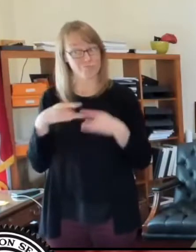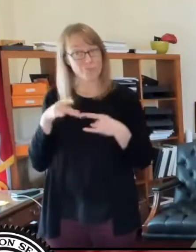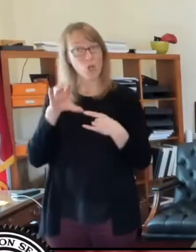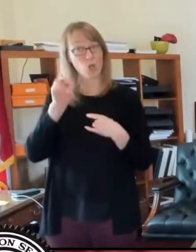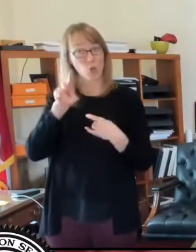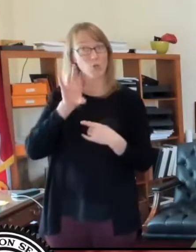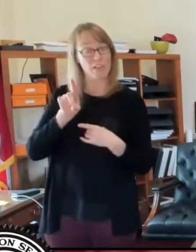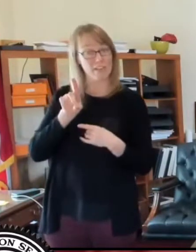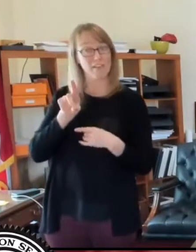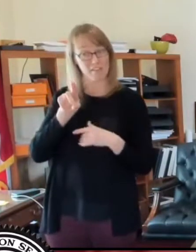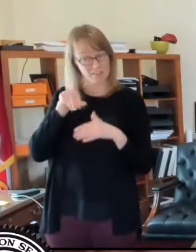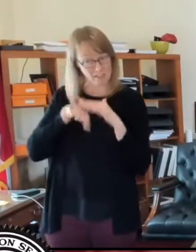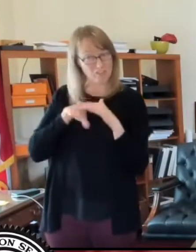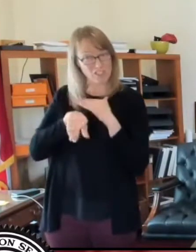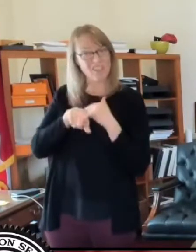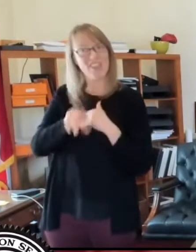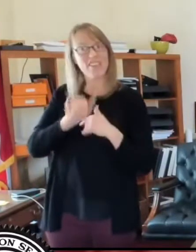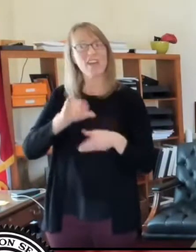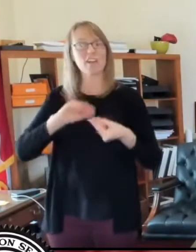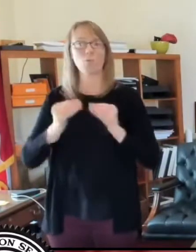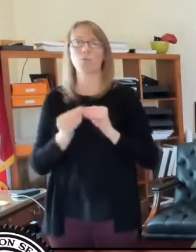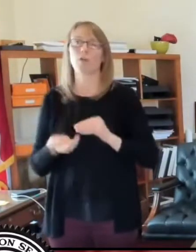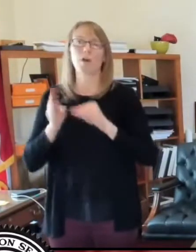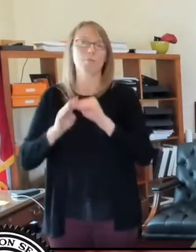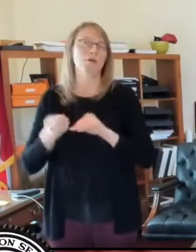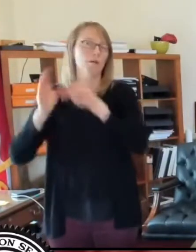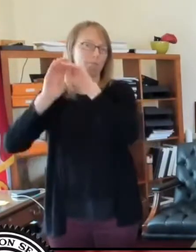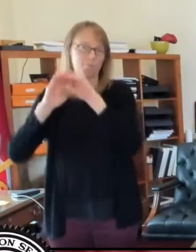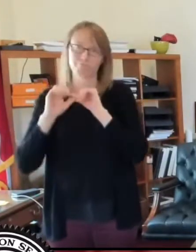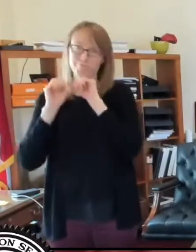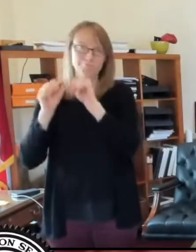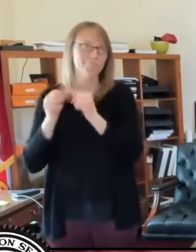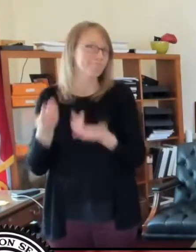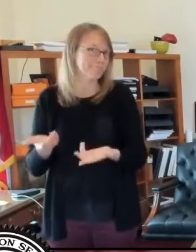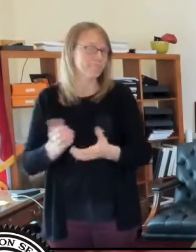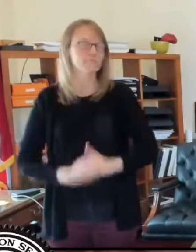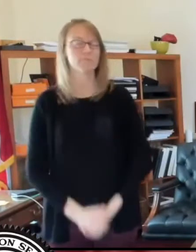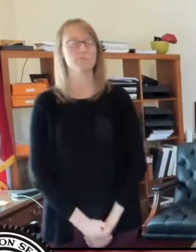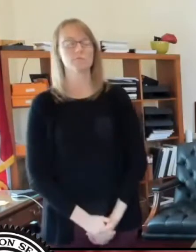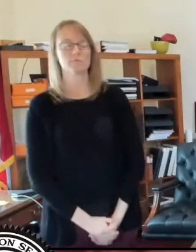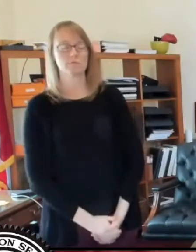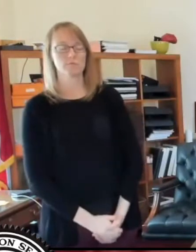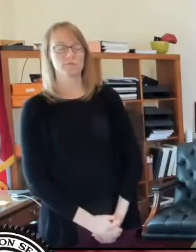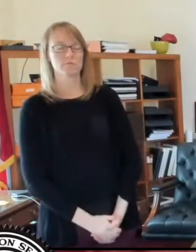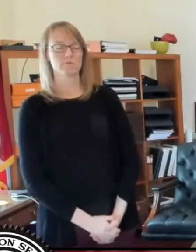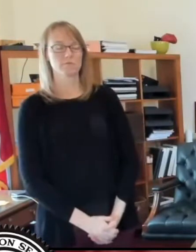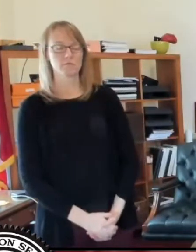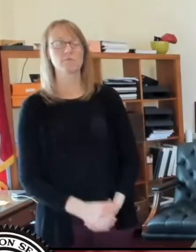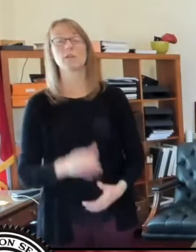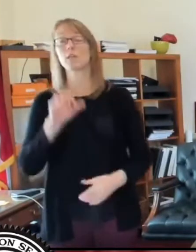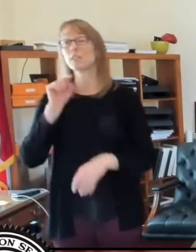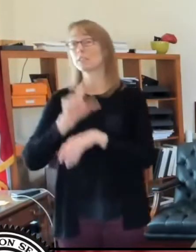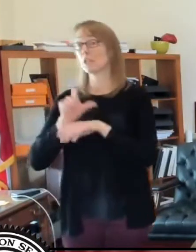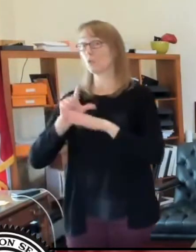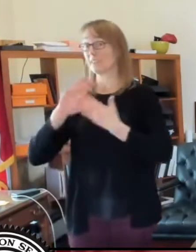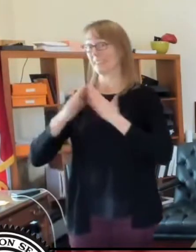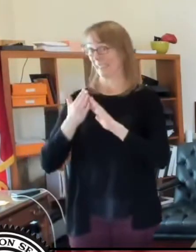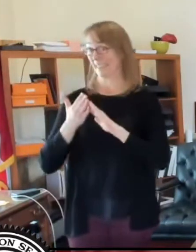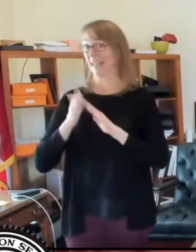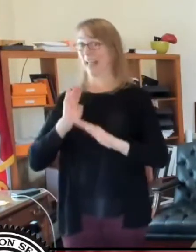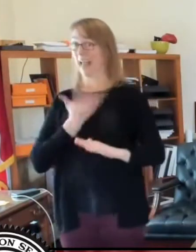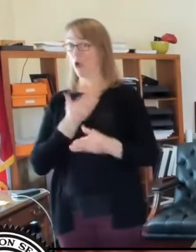looking at this compared to other places in the region, the city's numbers are still better